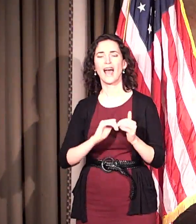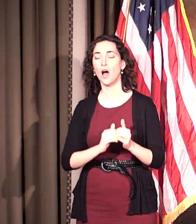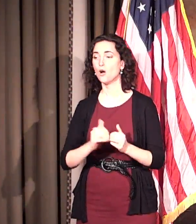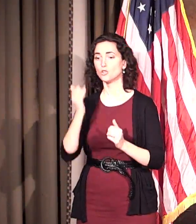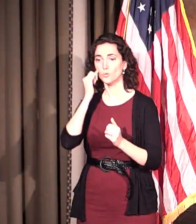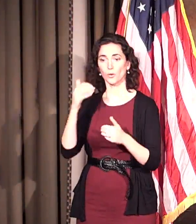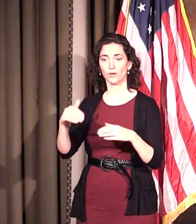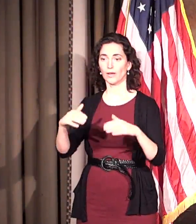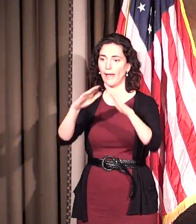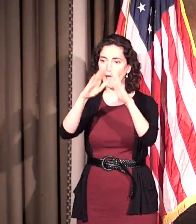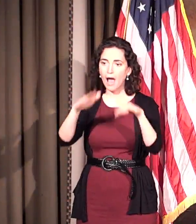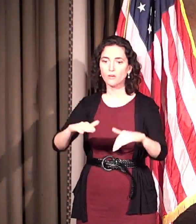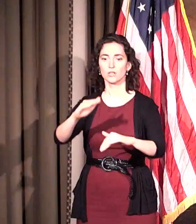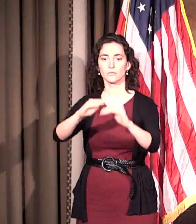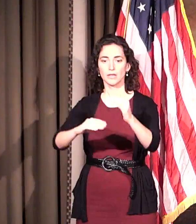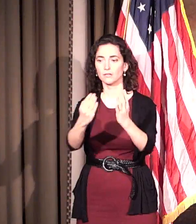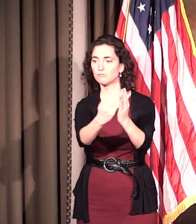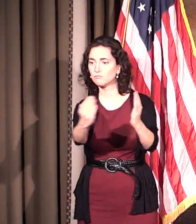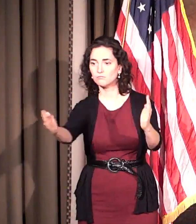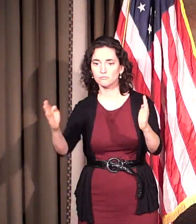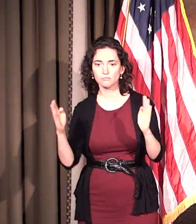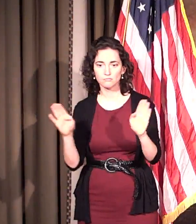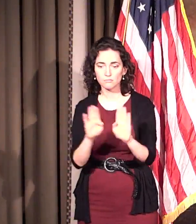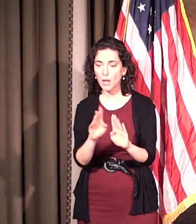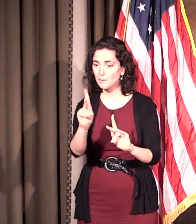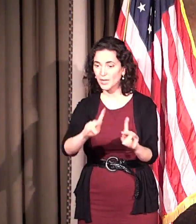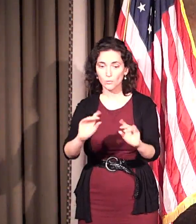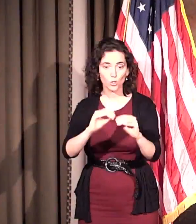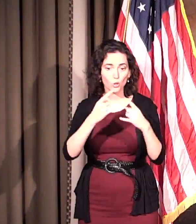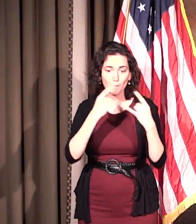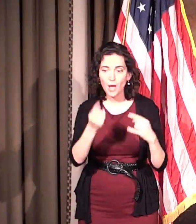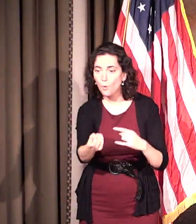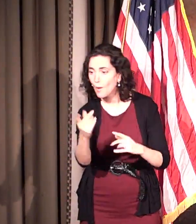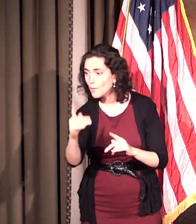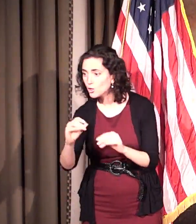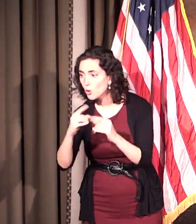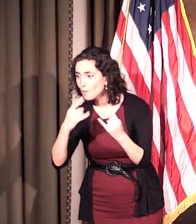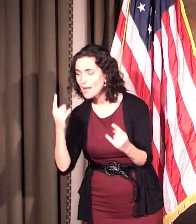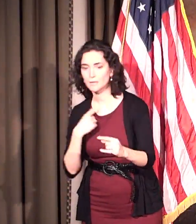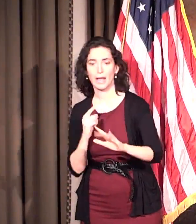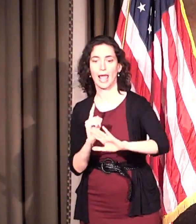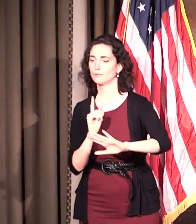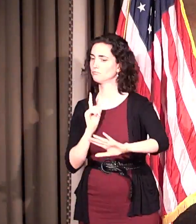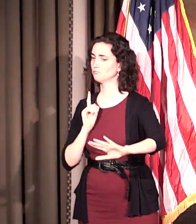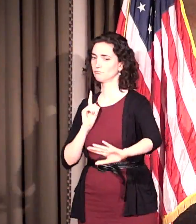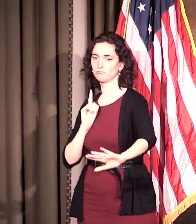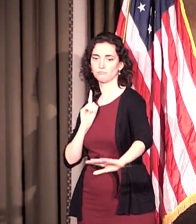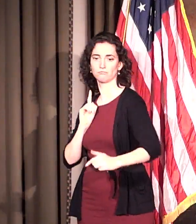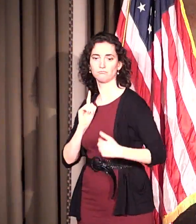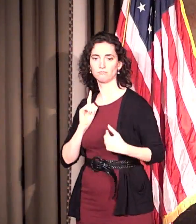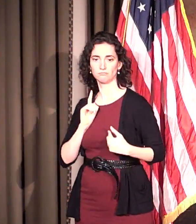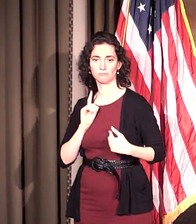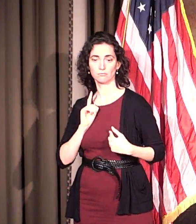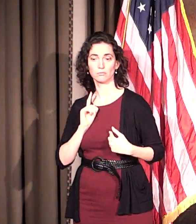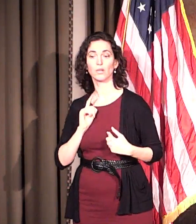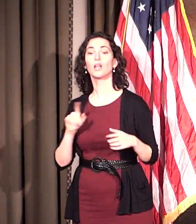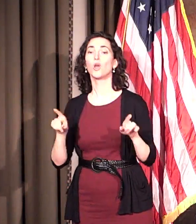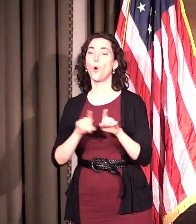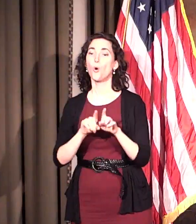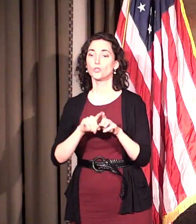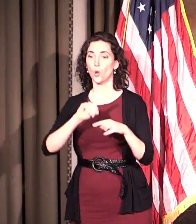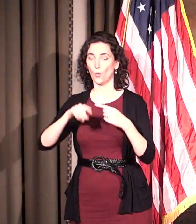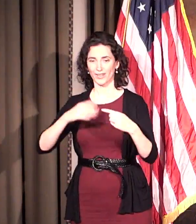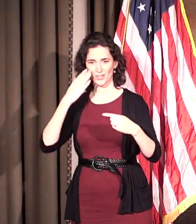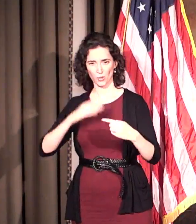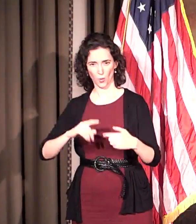indoor space where one or more people are unmasked. And obviously, when it is your turn and